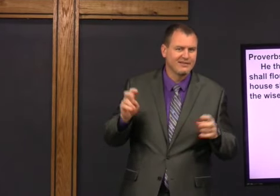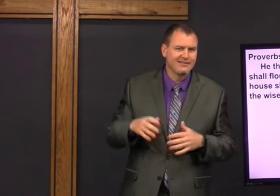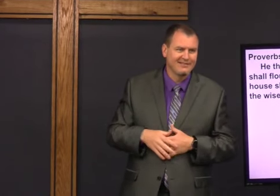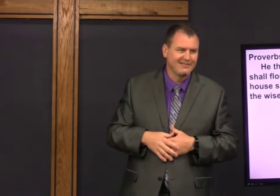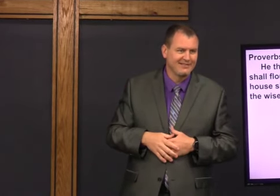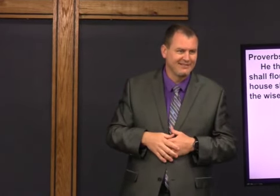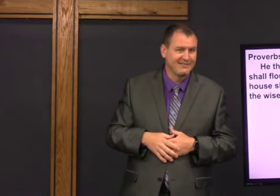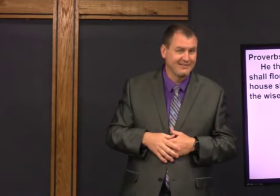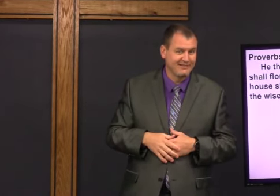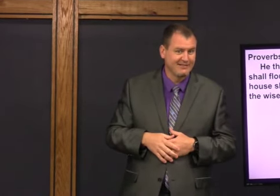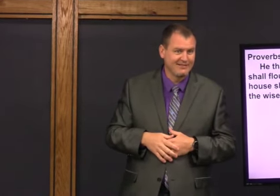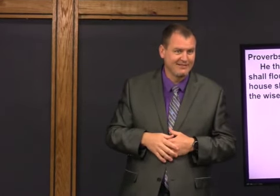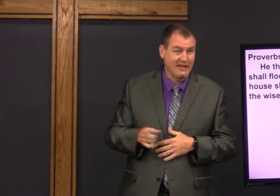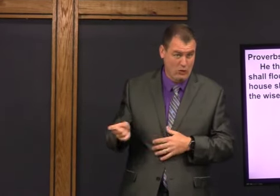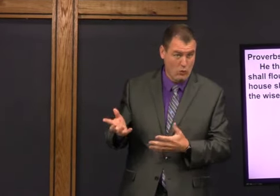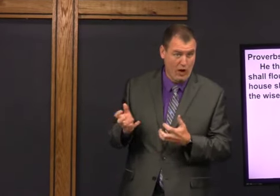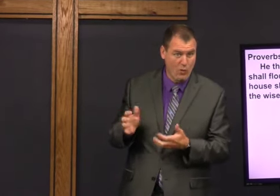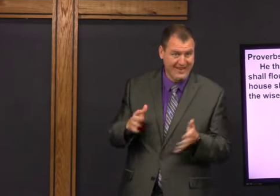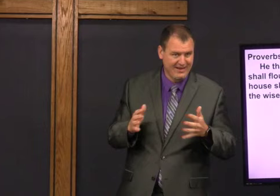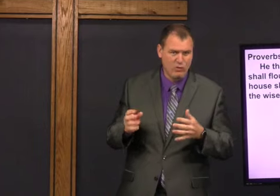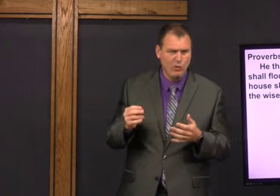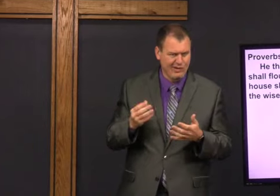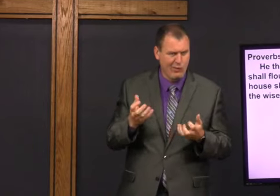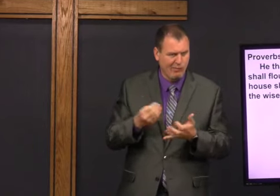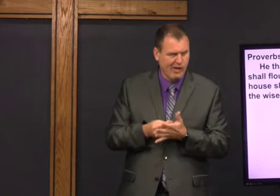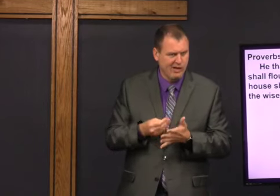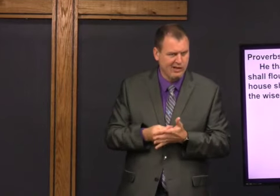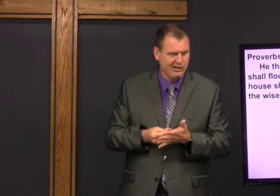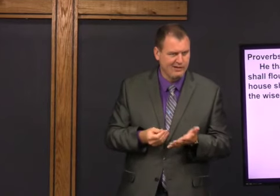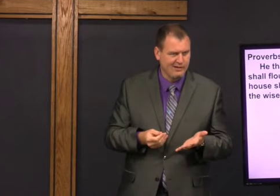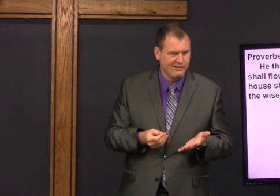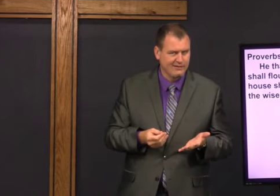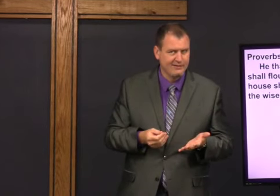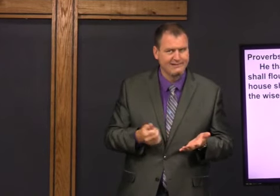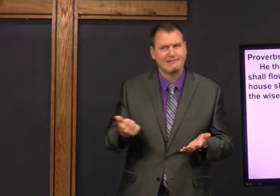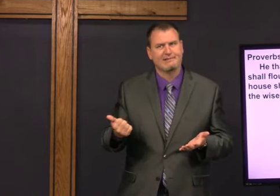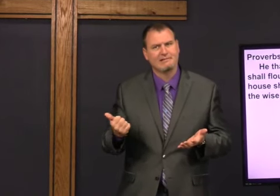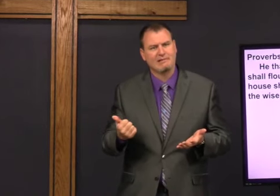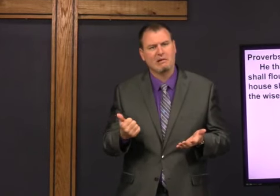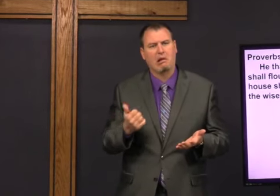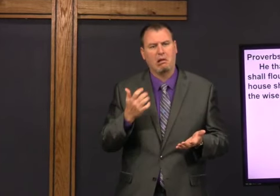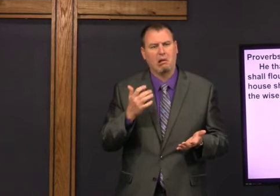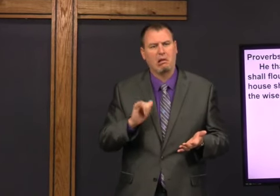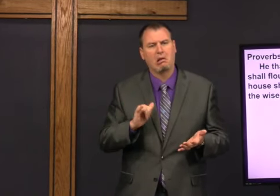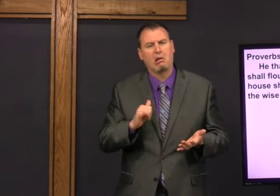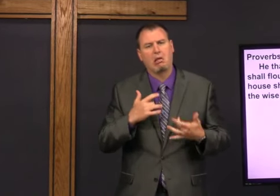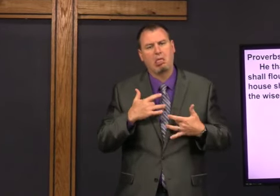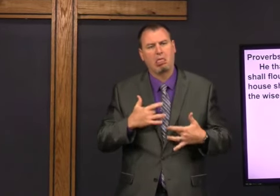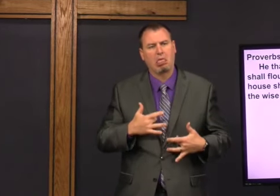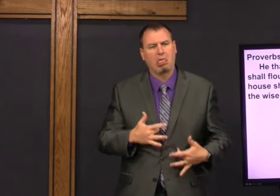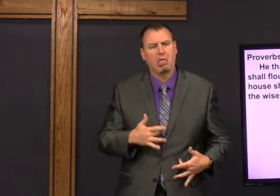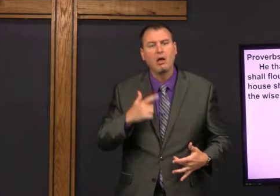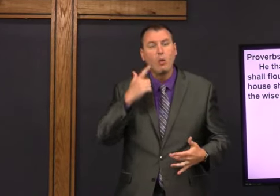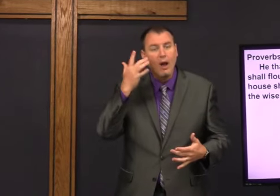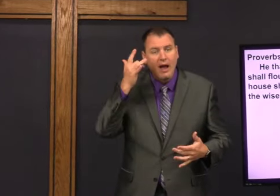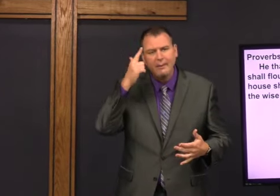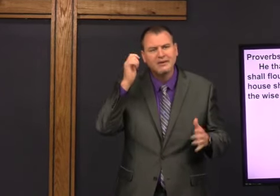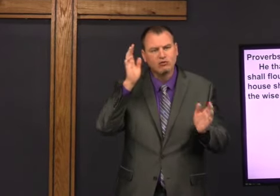The wind, so to speak. Is that what you want? No, you want to inherit money. So